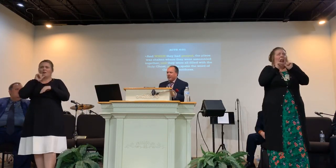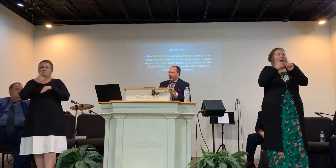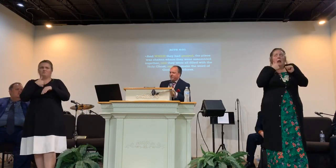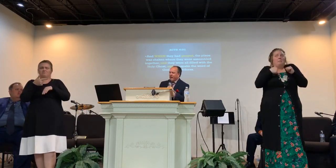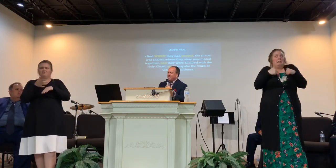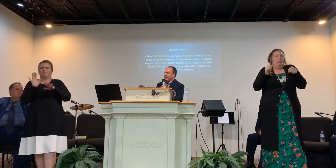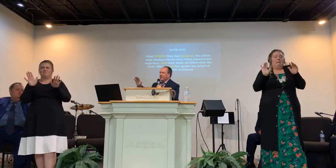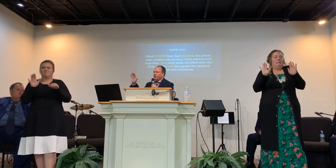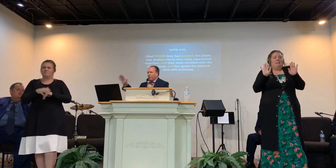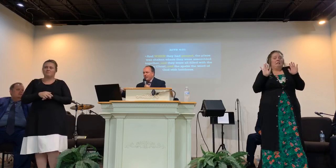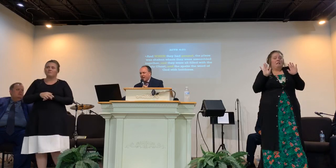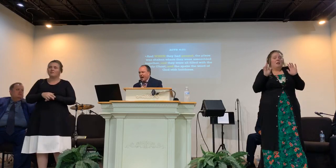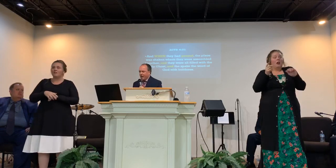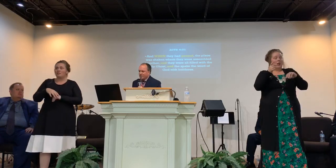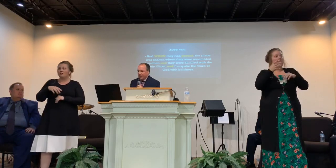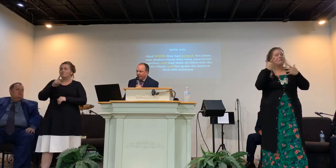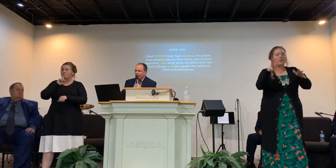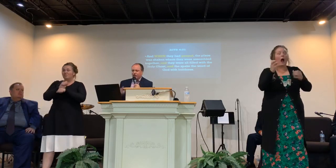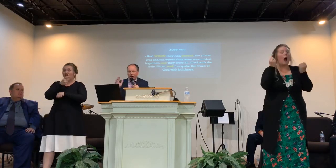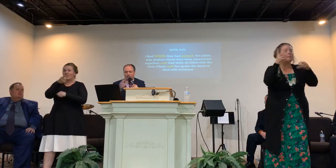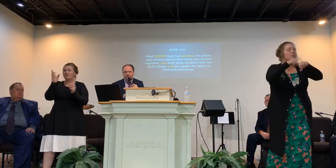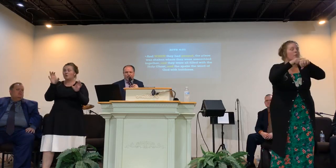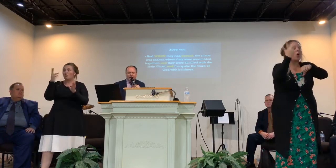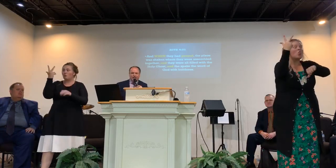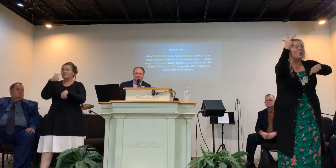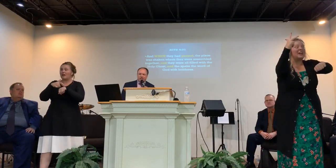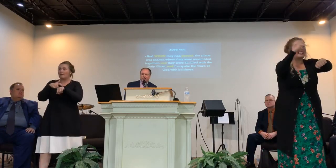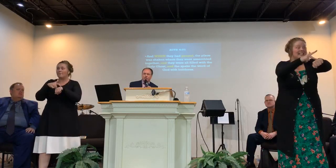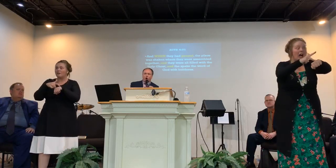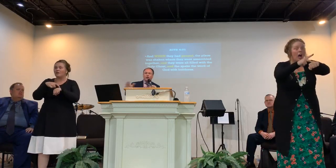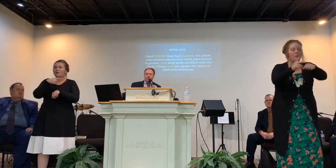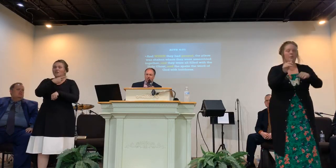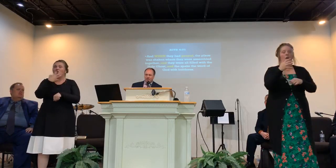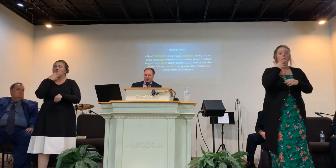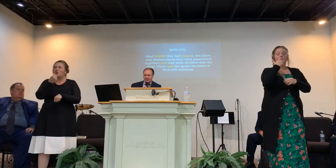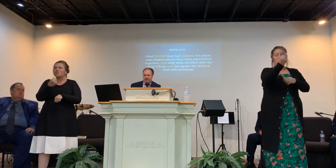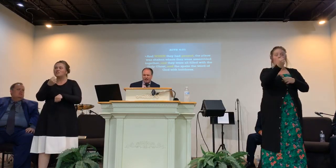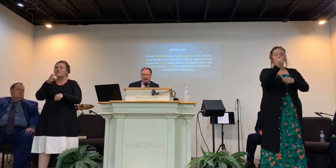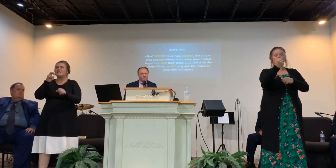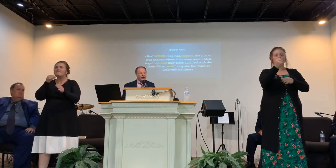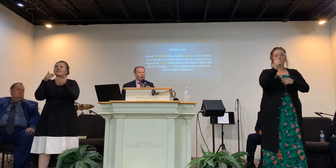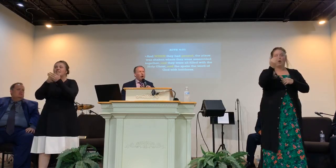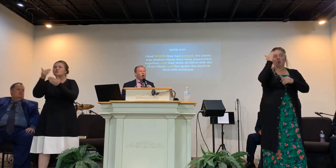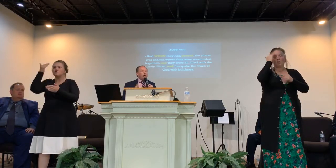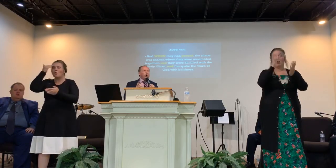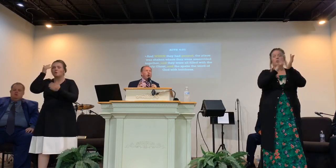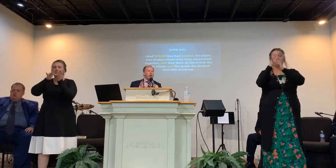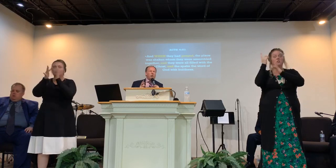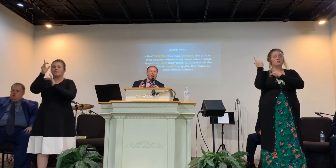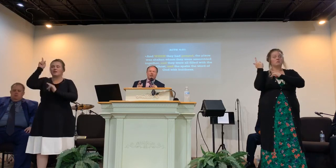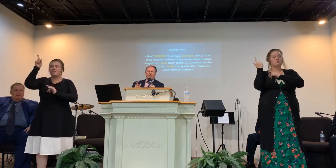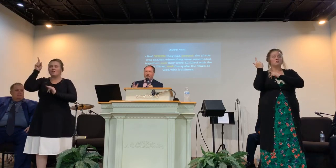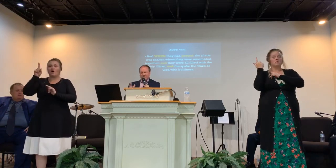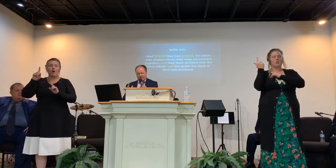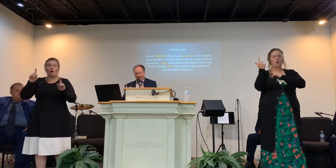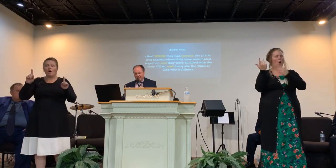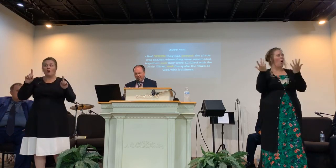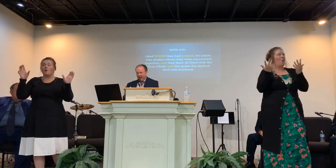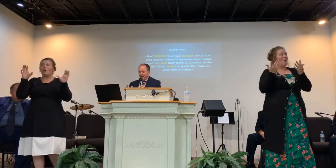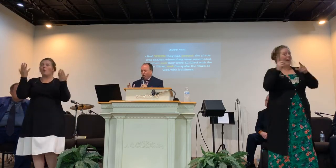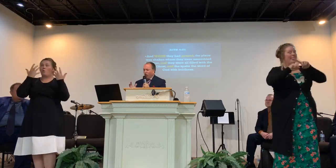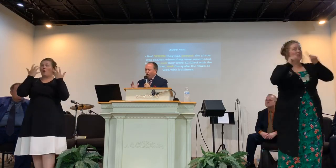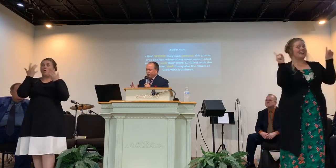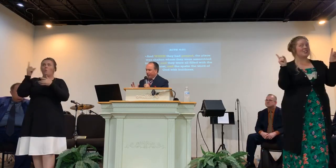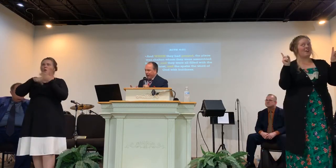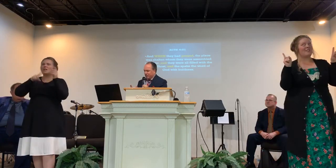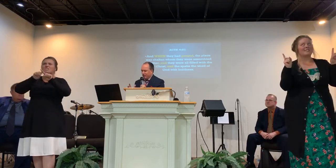that wasn't me. In fact, he did it three times and even cursed against even knowing Jesus. But oh, what a difference